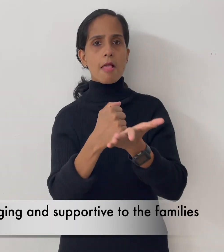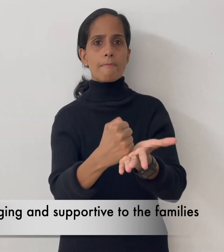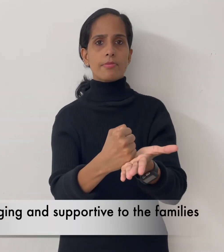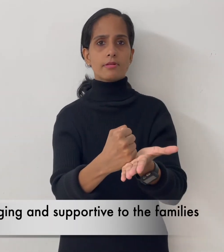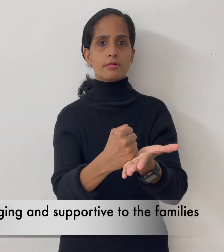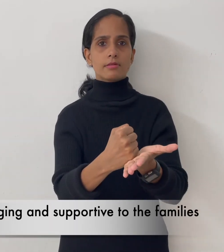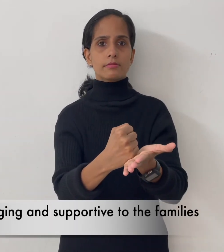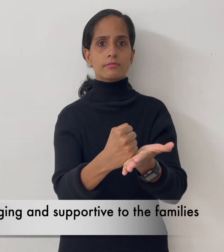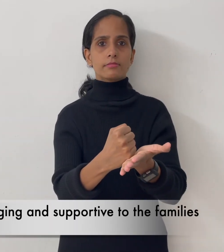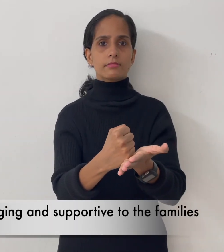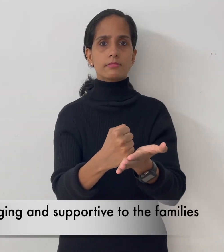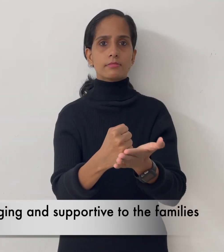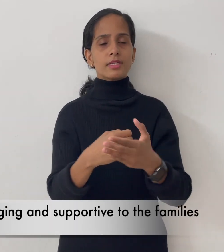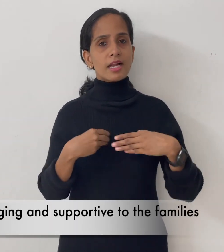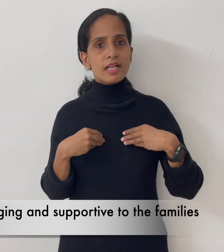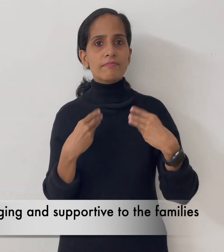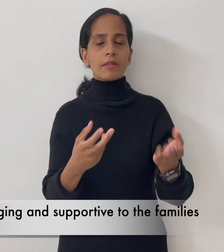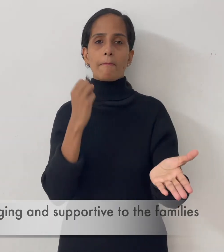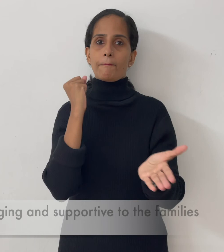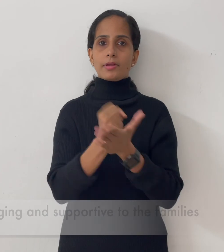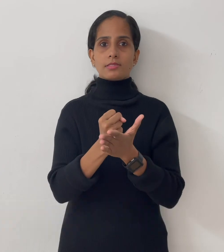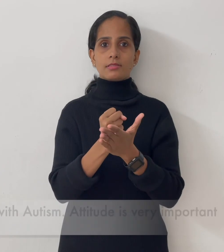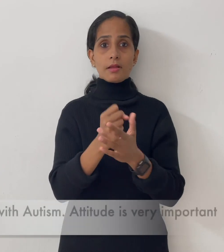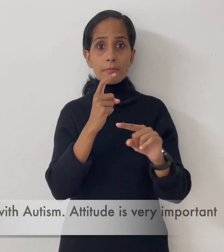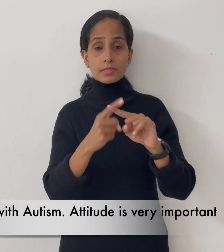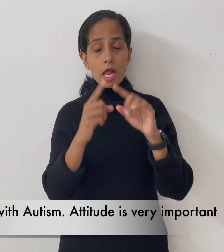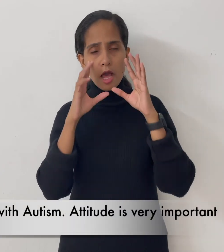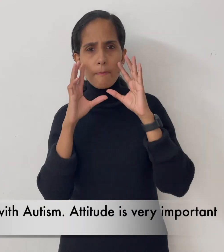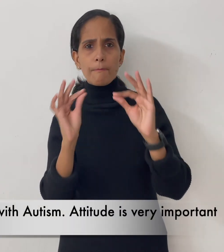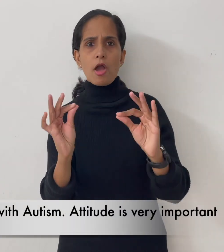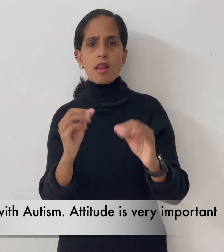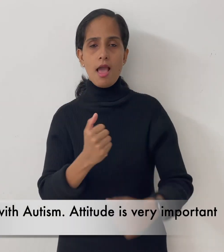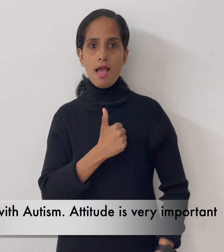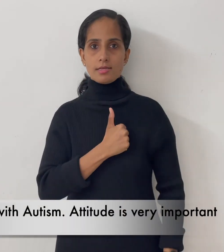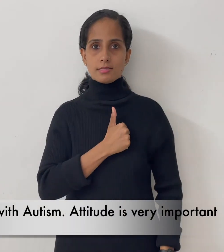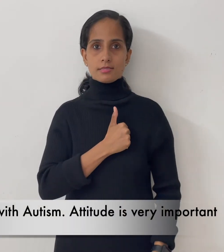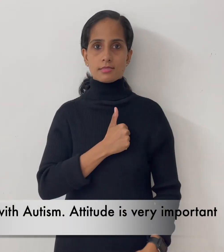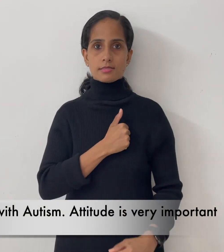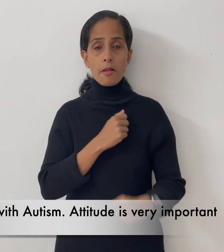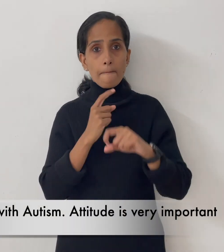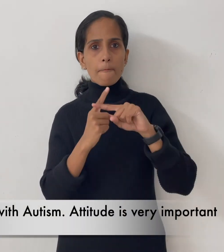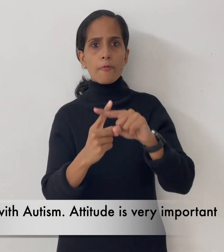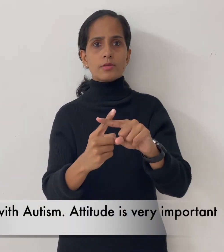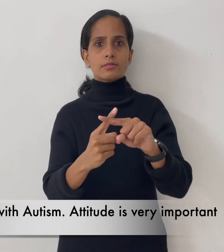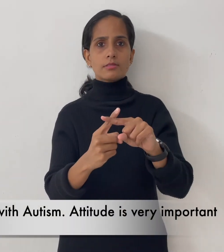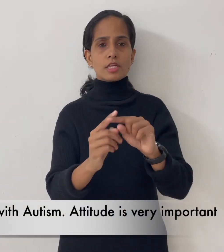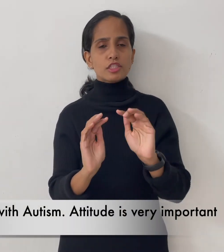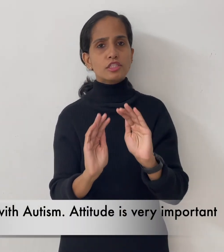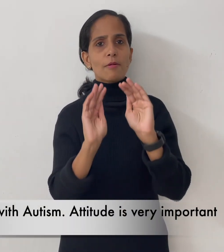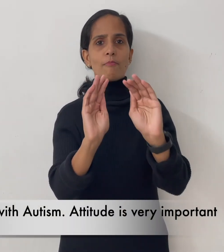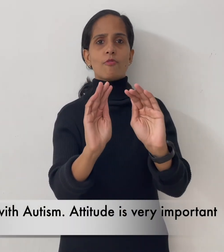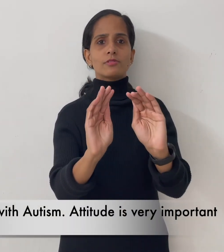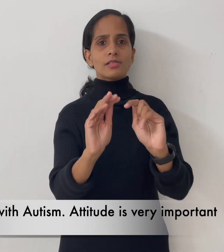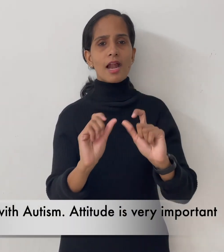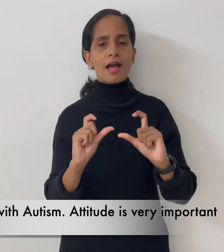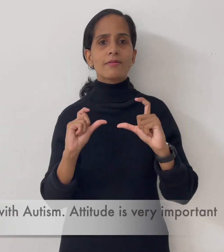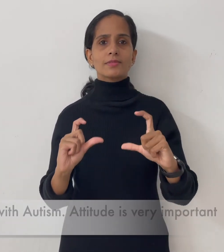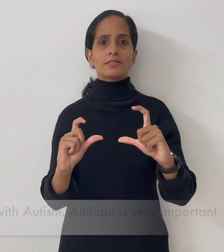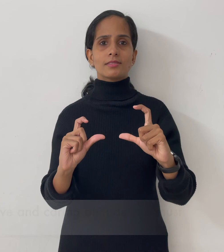and supportive to the families that have children with autism. Attitude is very important So a